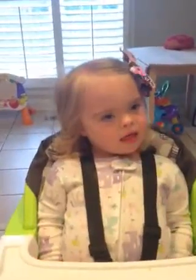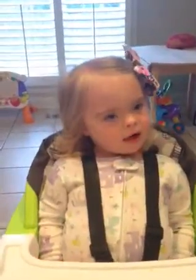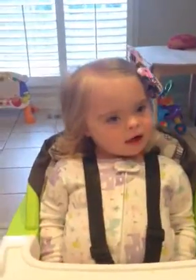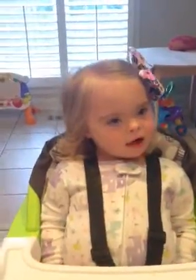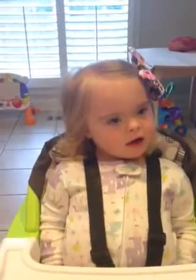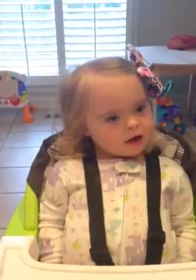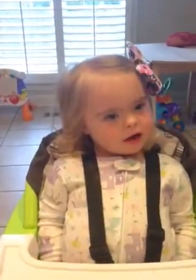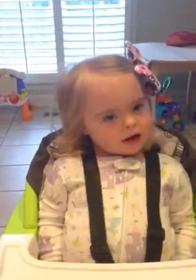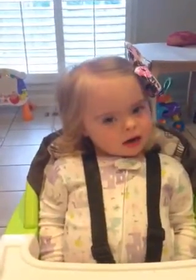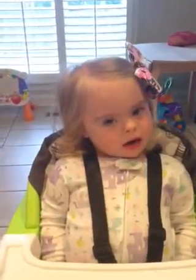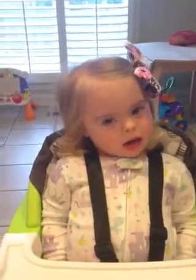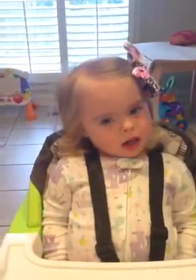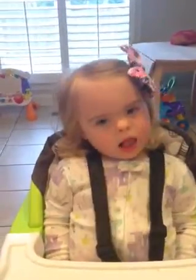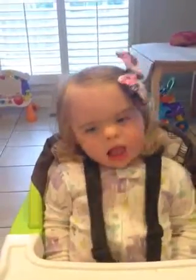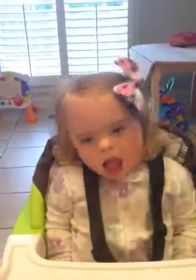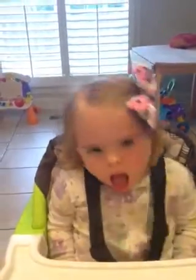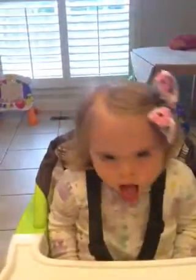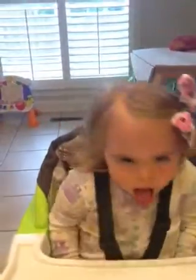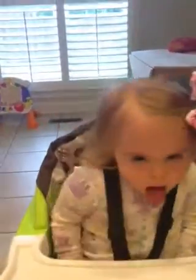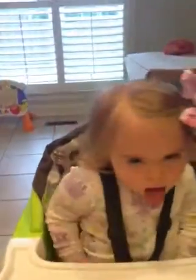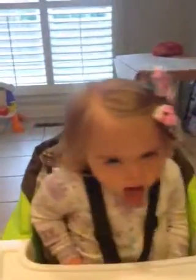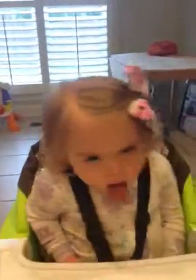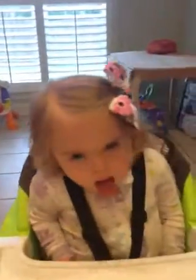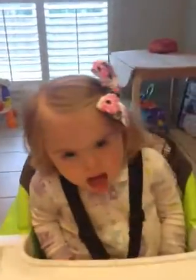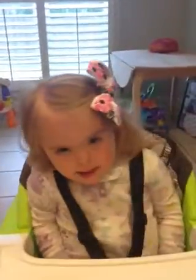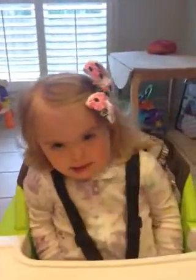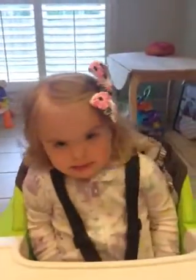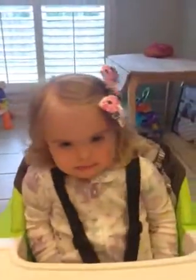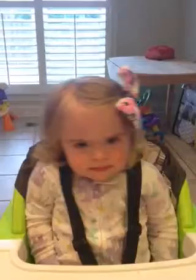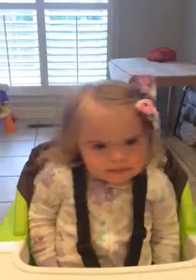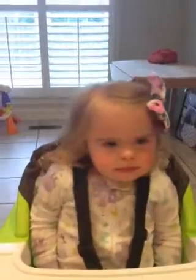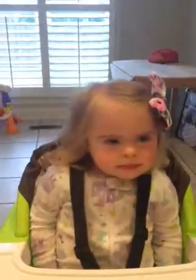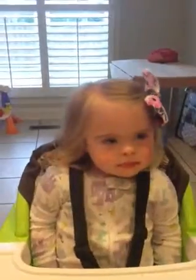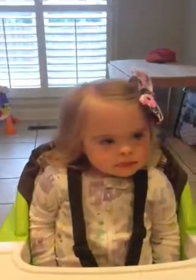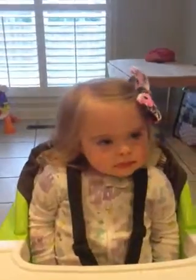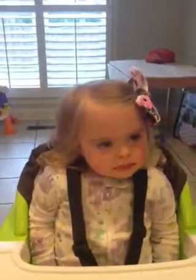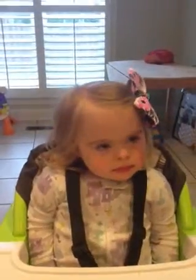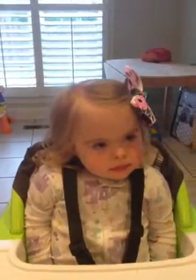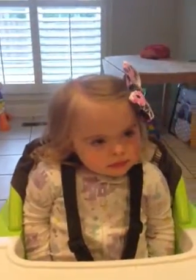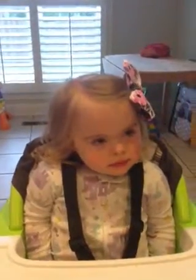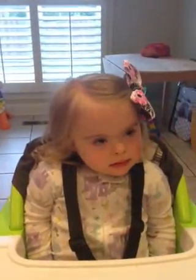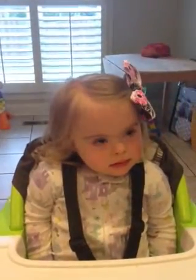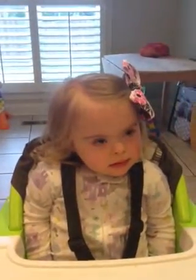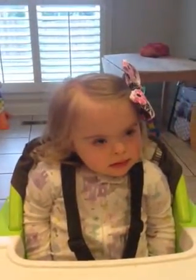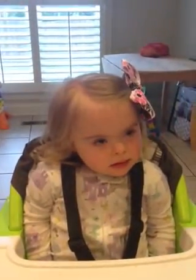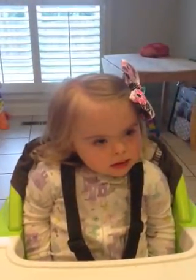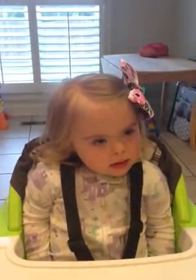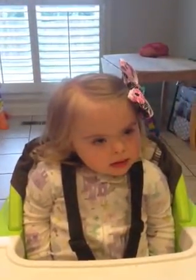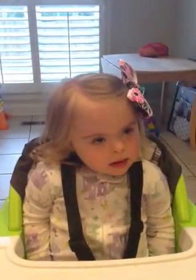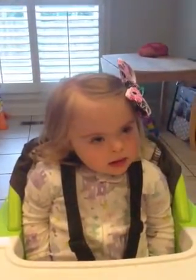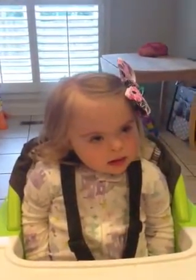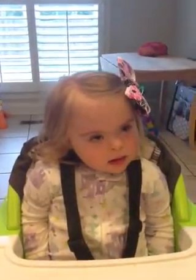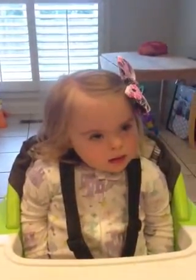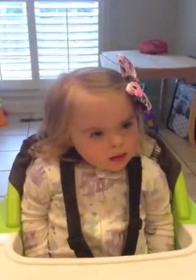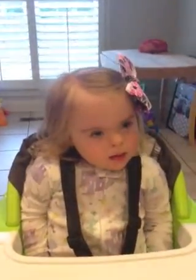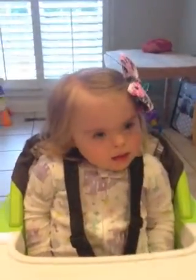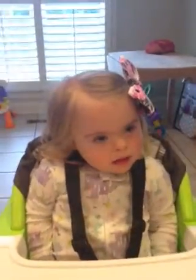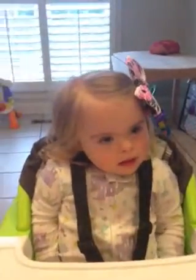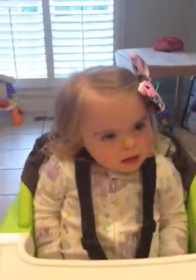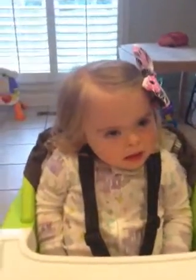Now, we also like to say go. Like go car when we go in the car. Can you say go?